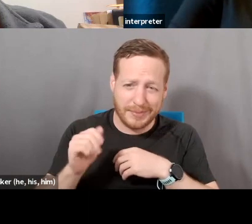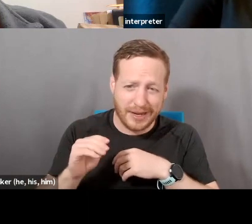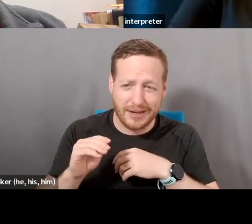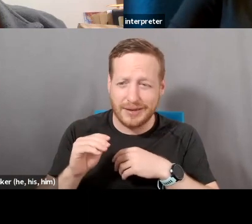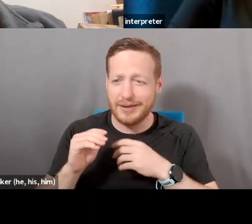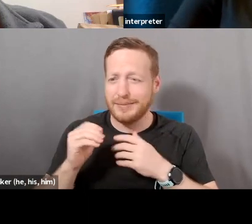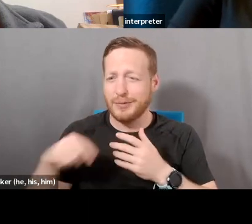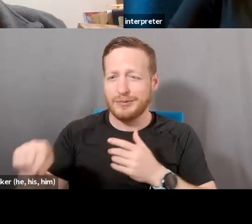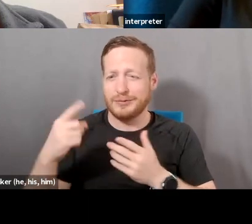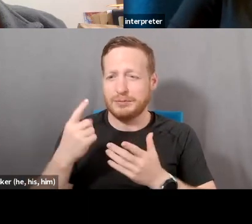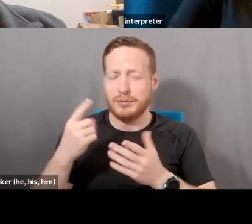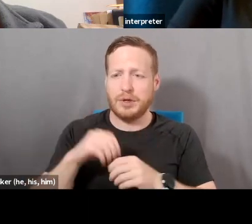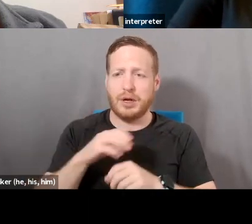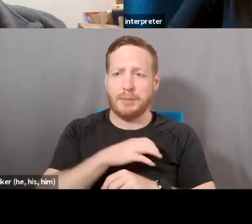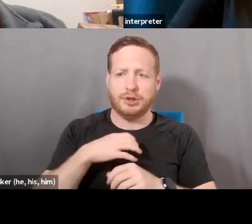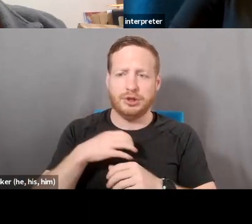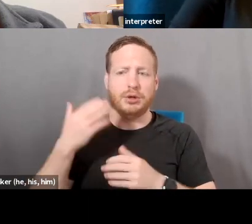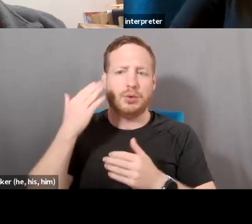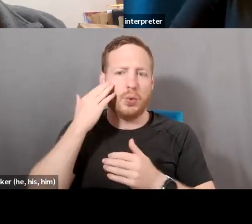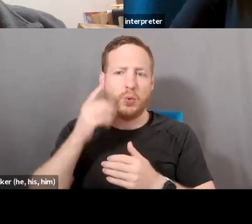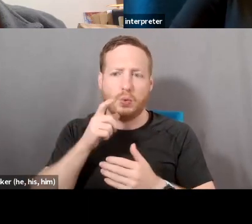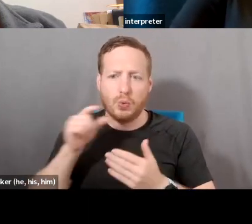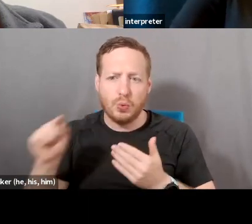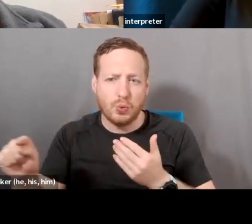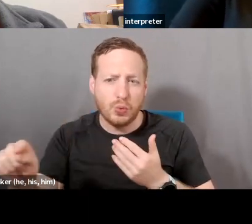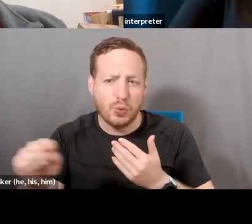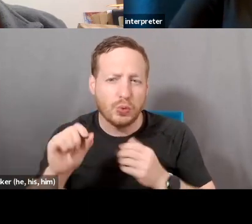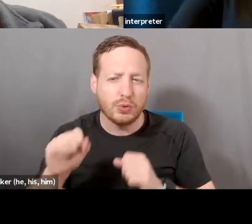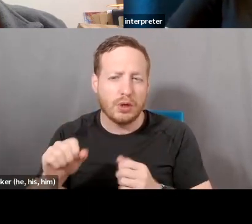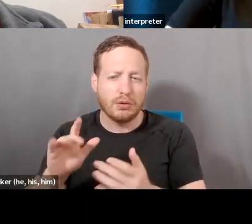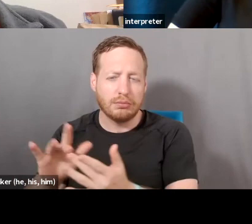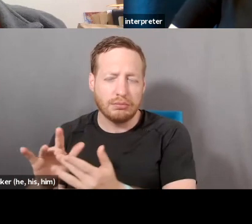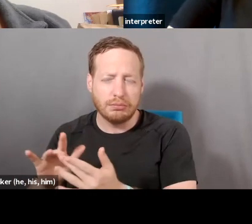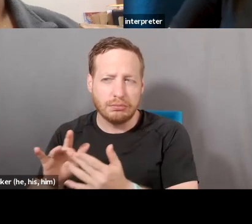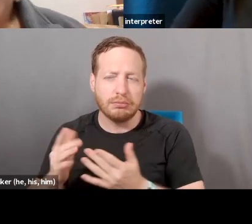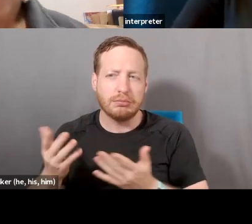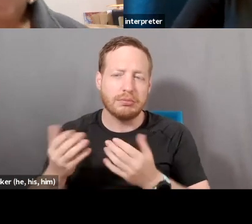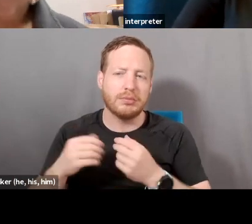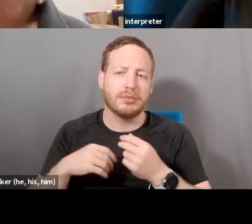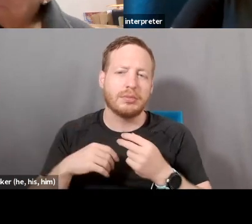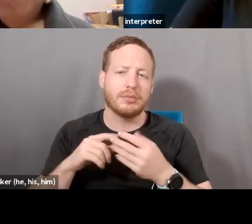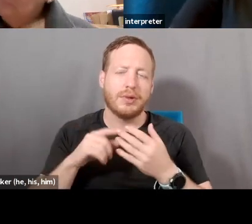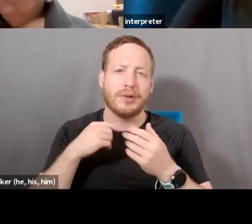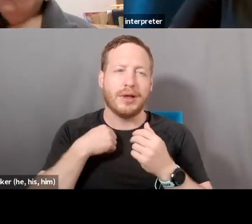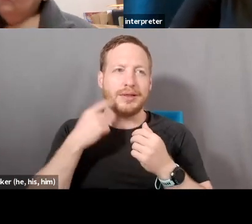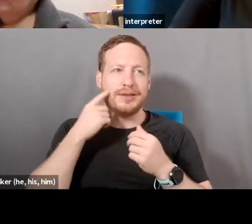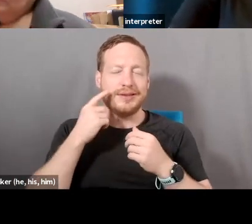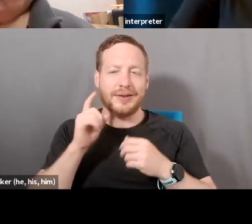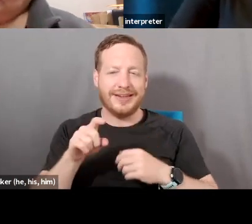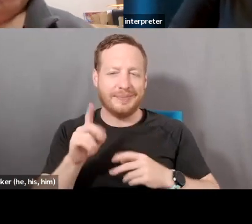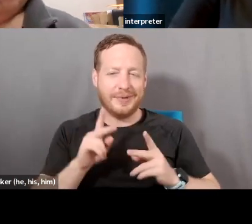Maybe Ernest or Pam or someone from the commission knows those people and could invite them.